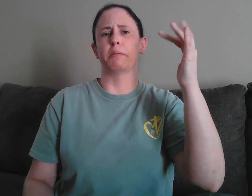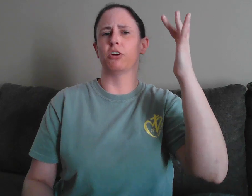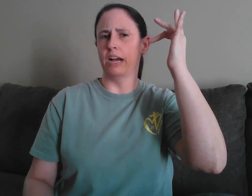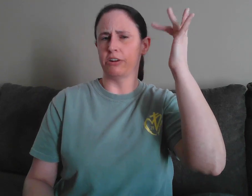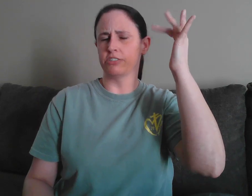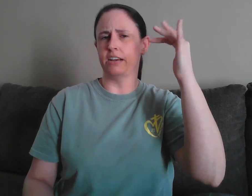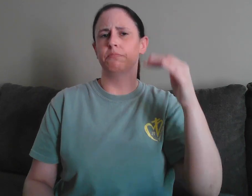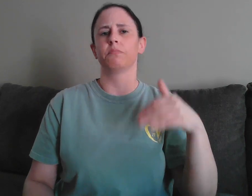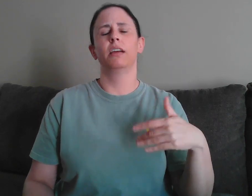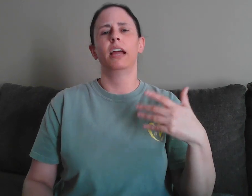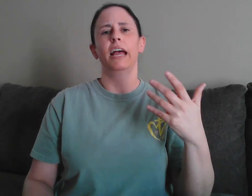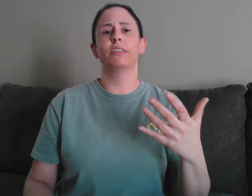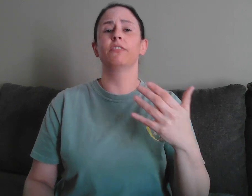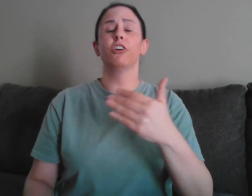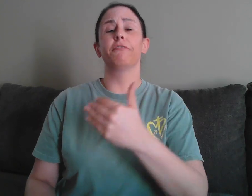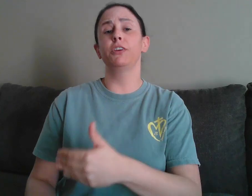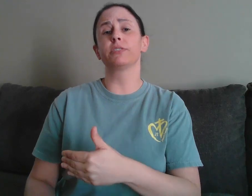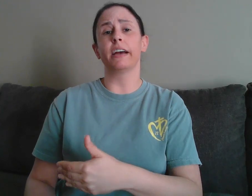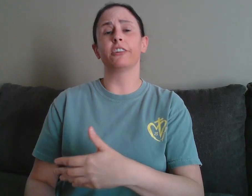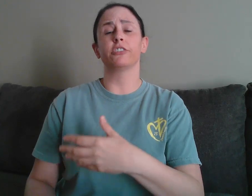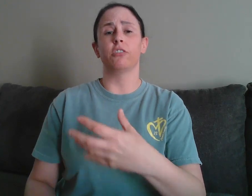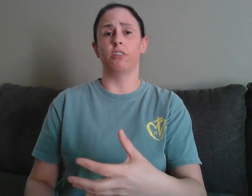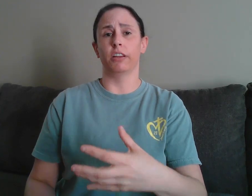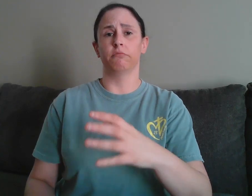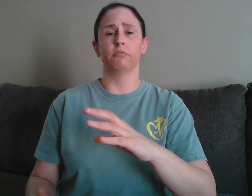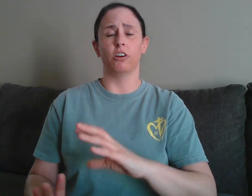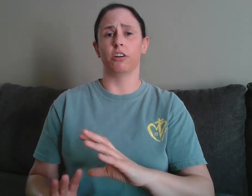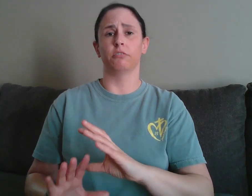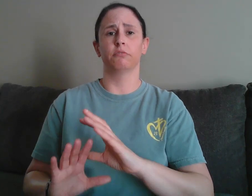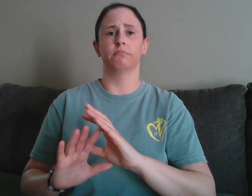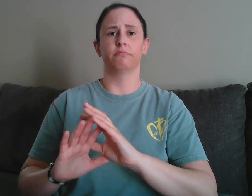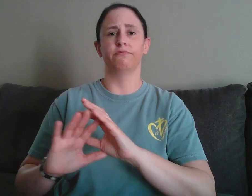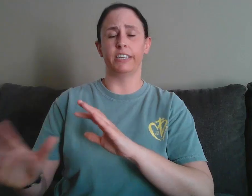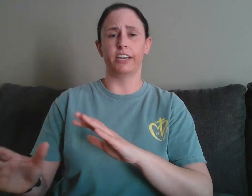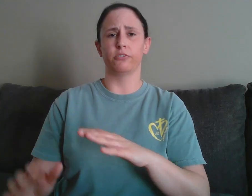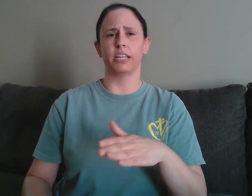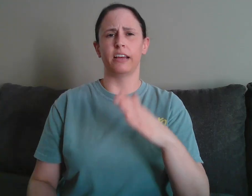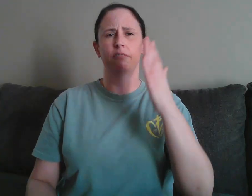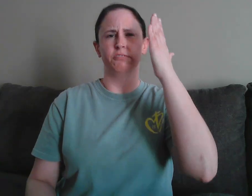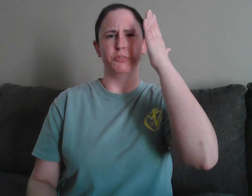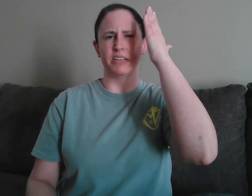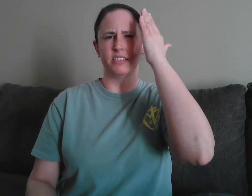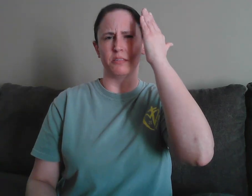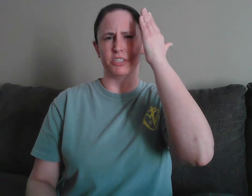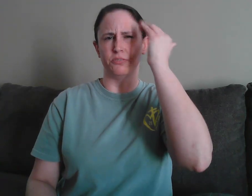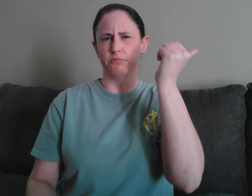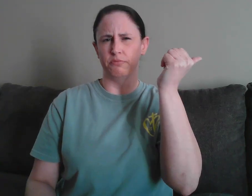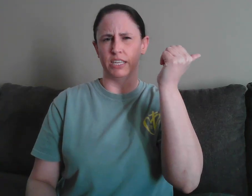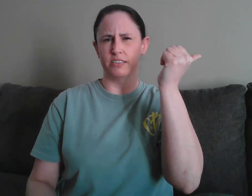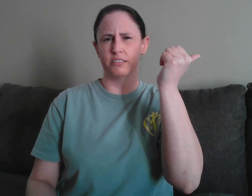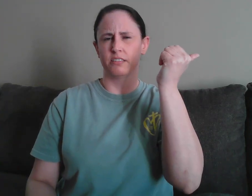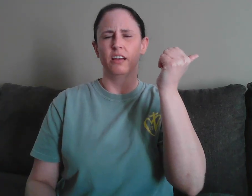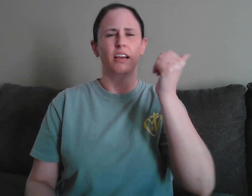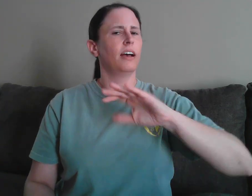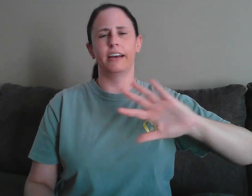Remember, eyebrows down. And then there are a few signers on our videos that you might see them do this. I don't